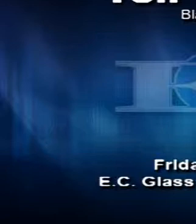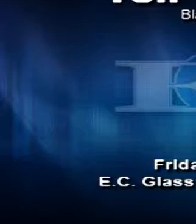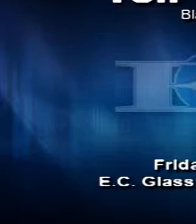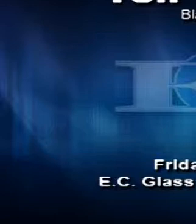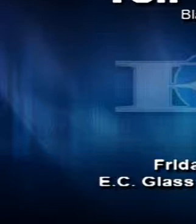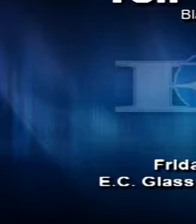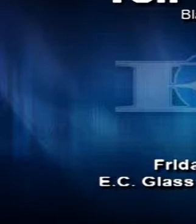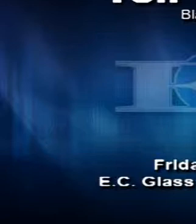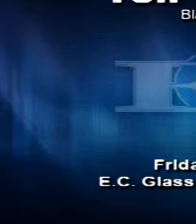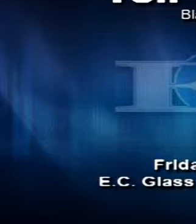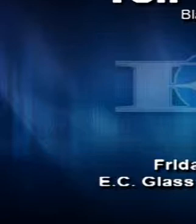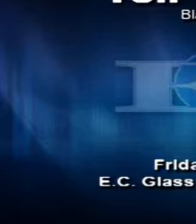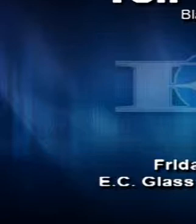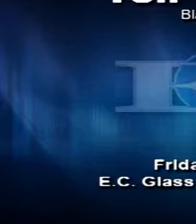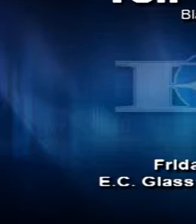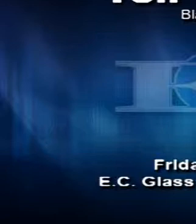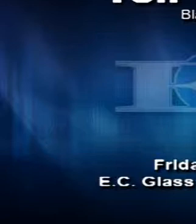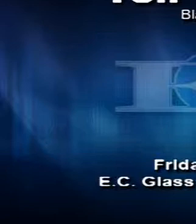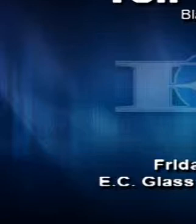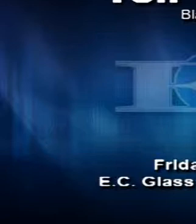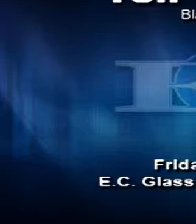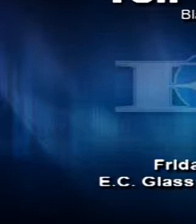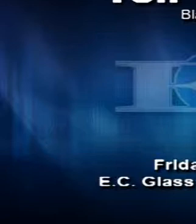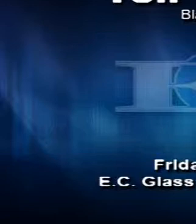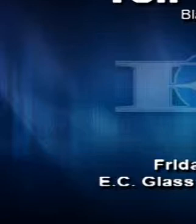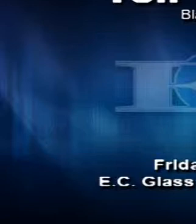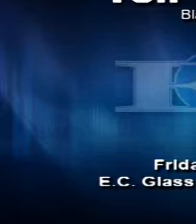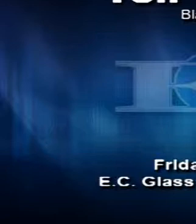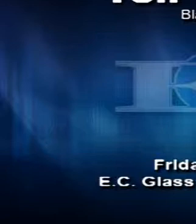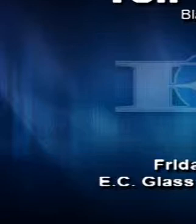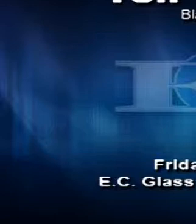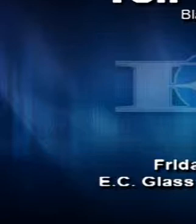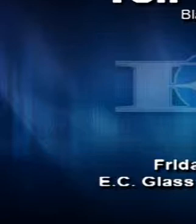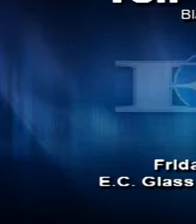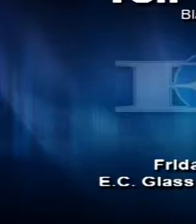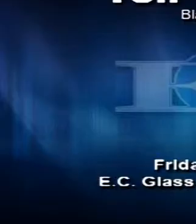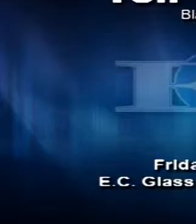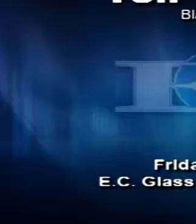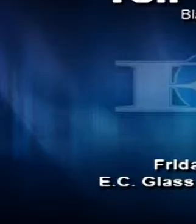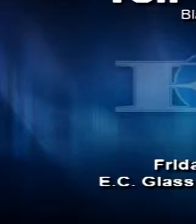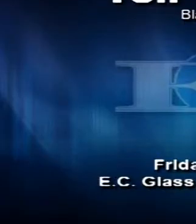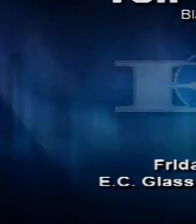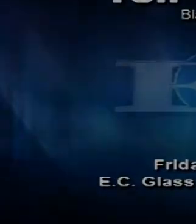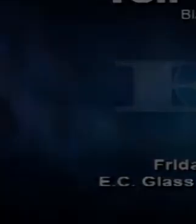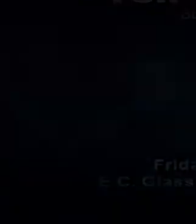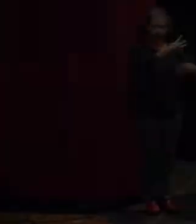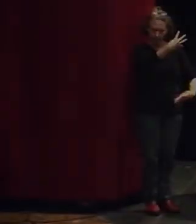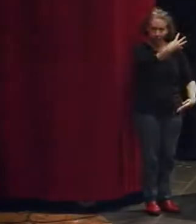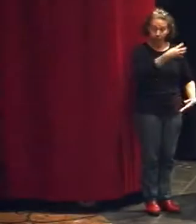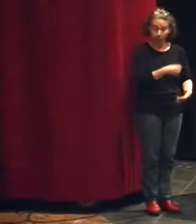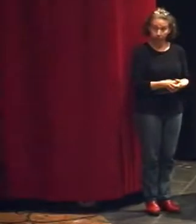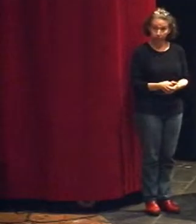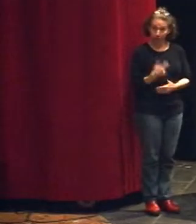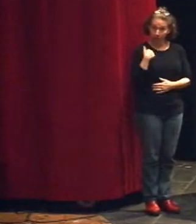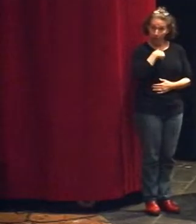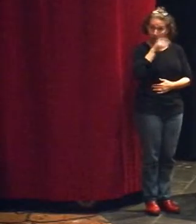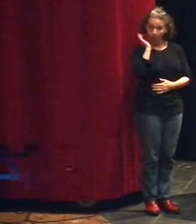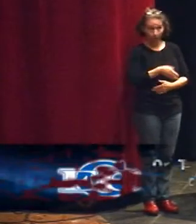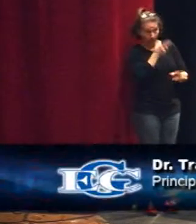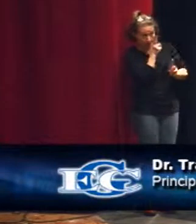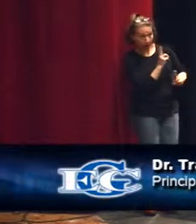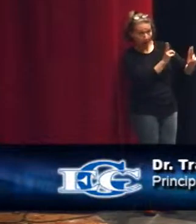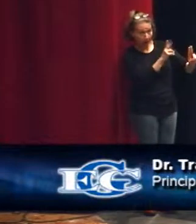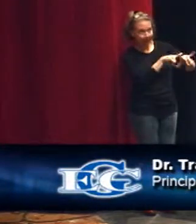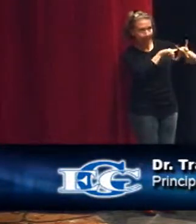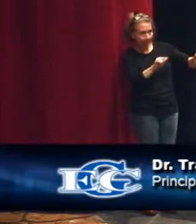bravery, perseverance, hope, and accomplishment. In honoring them, we will also